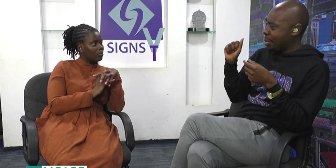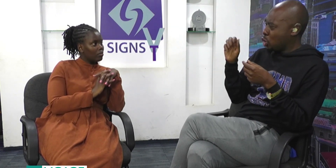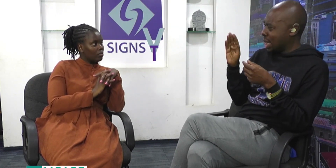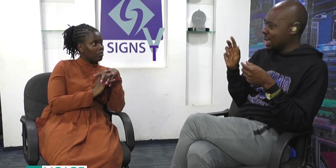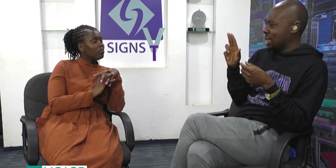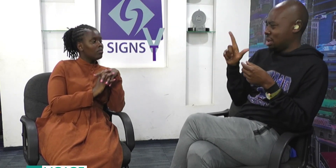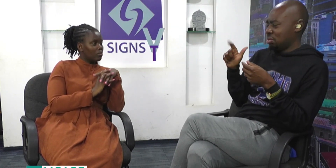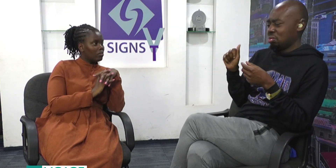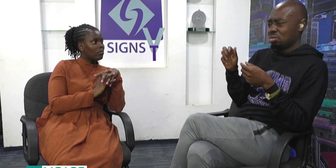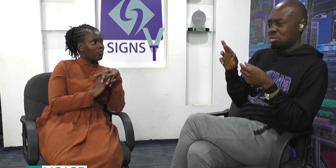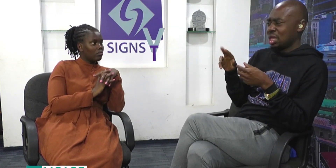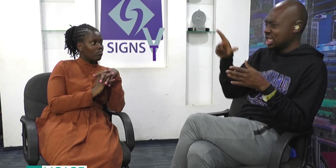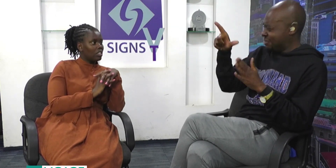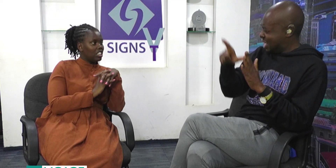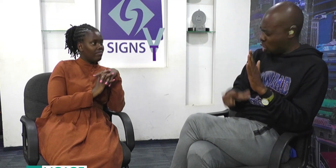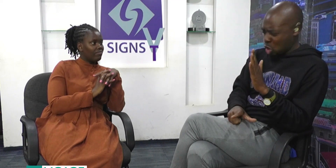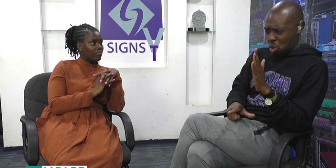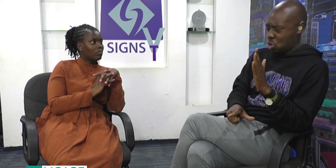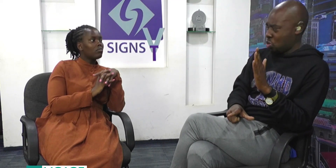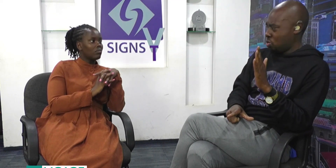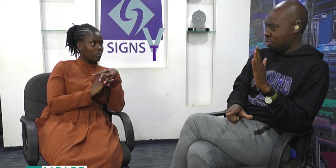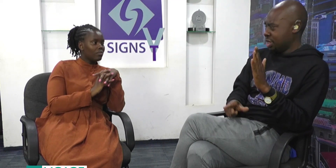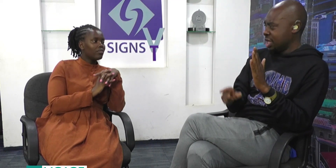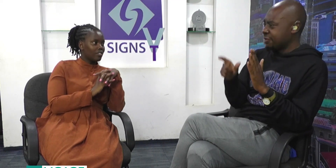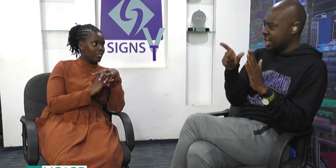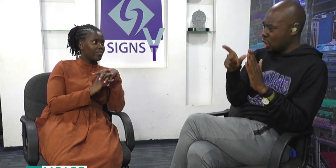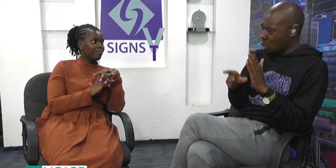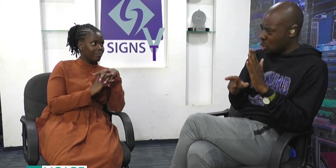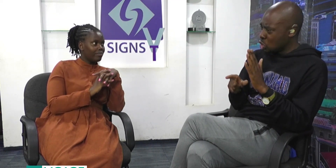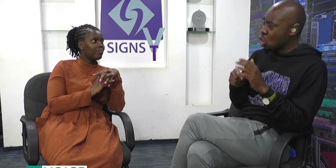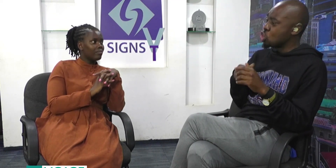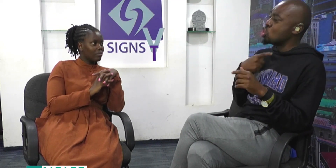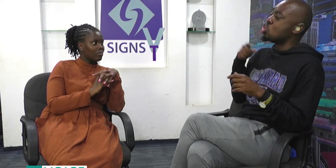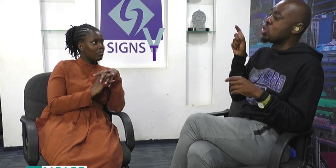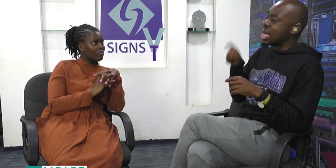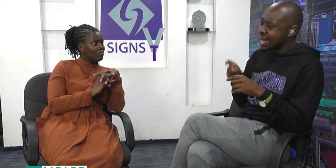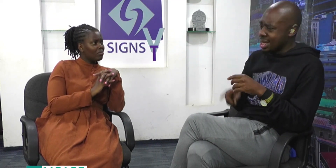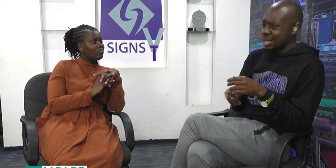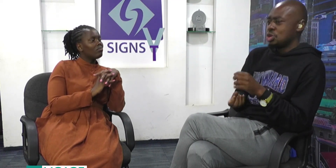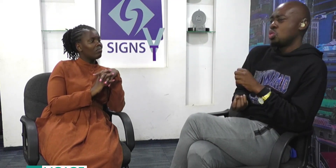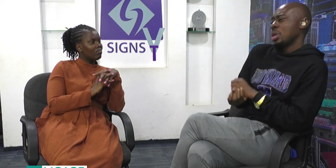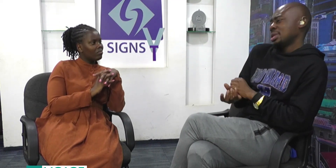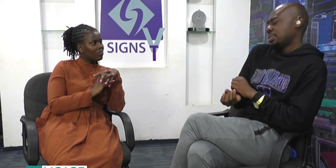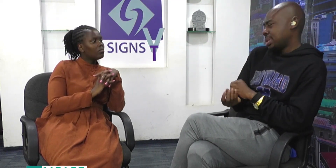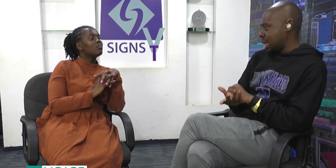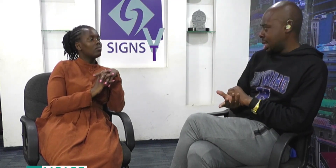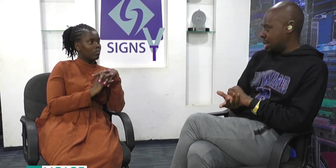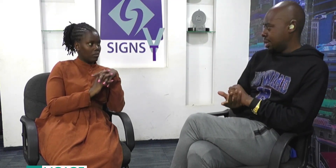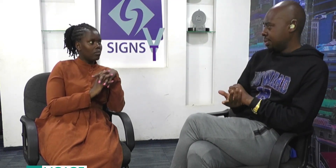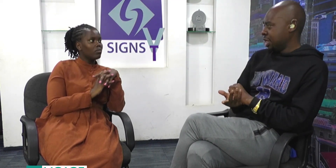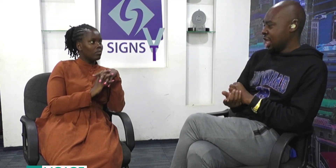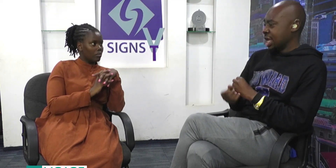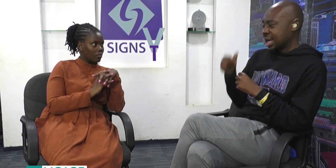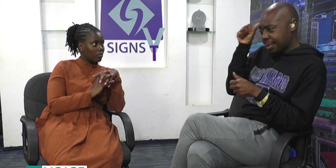children. They have less vocabularies, so you really need to explain to